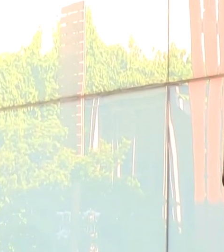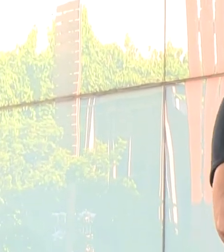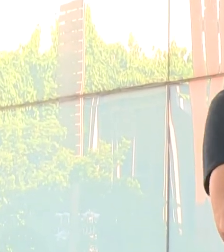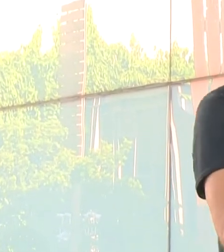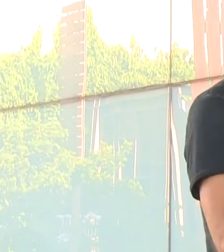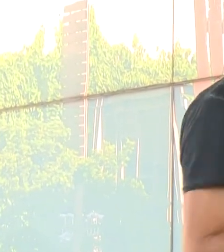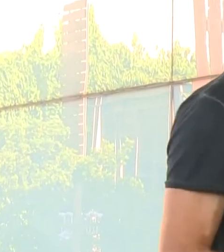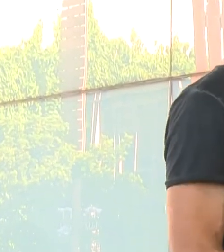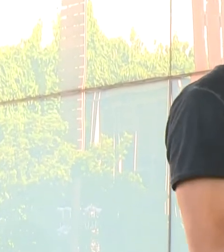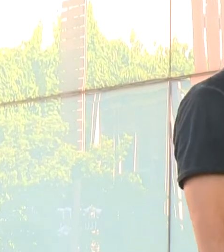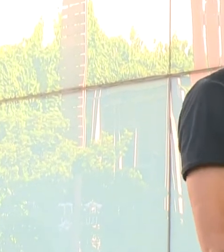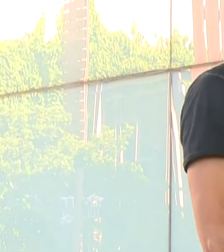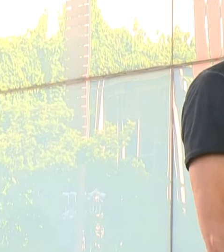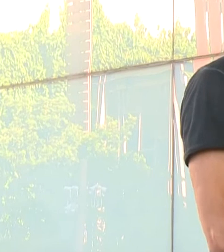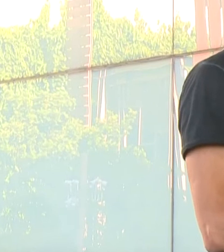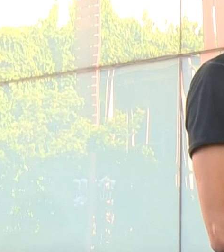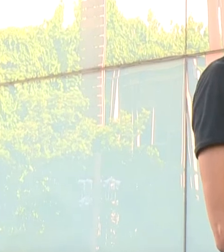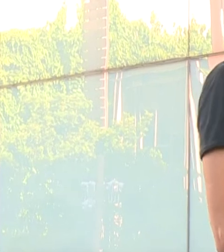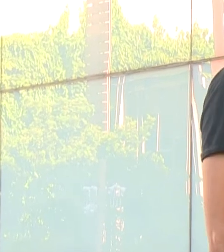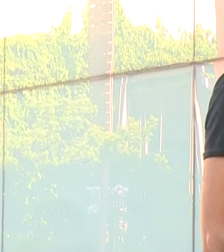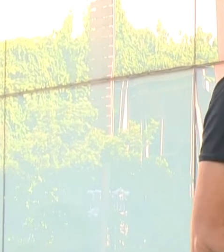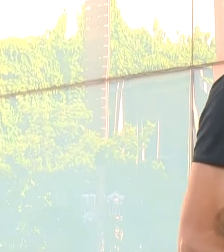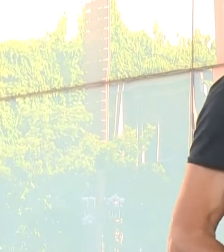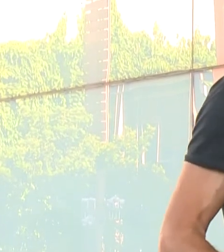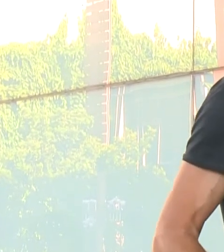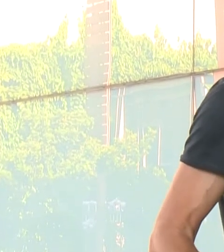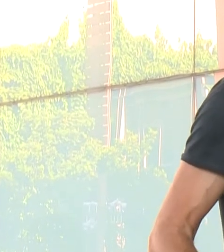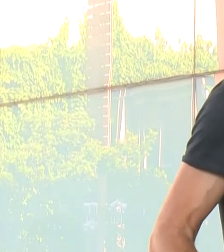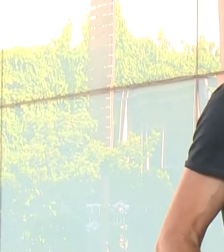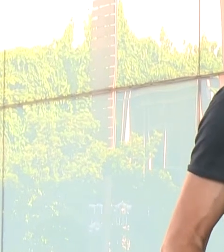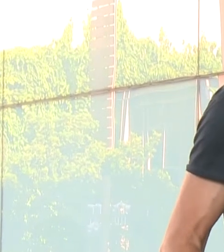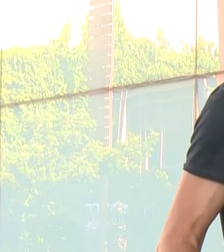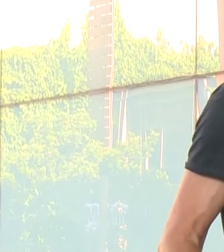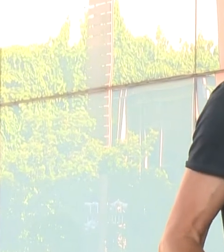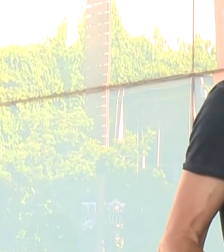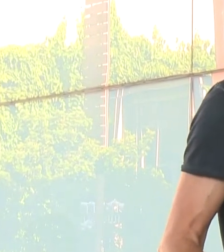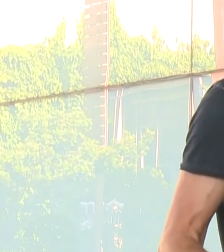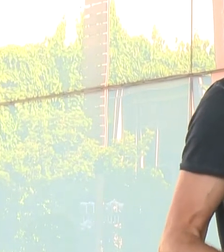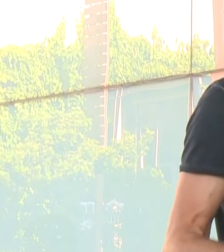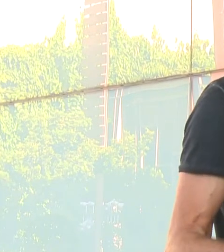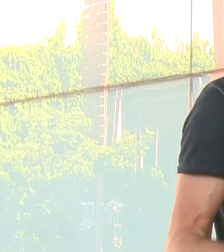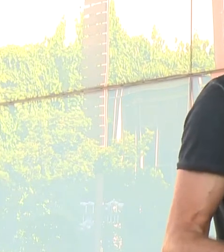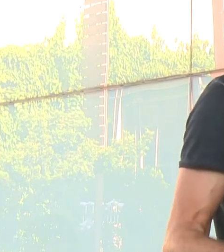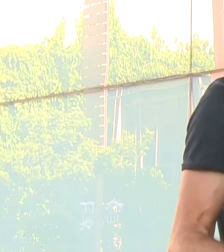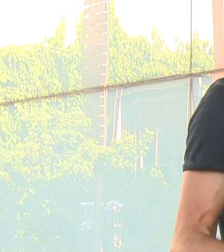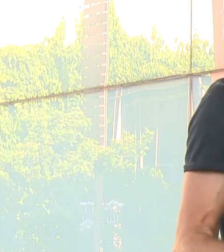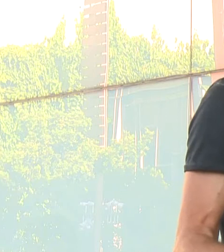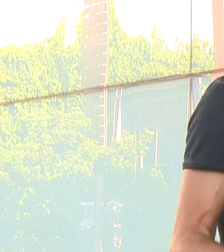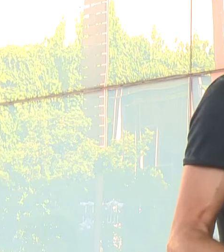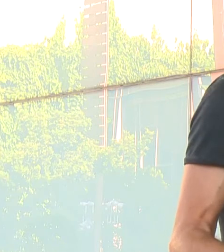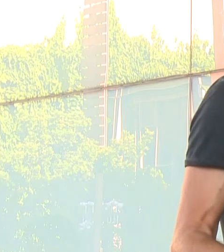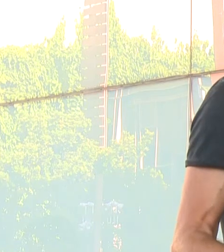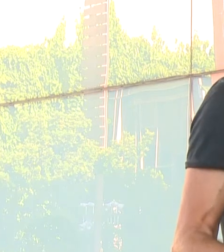Good afternoon. My name's Richie, Dehne. I had the pleasure of helming Thor Ragnarok as property